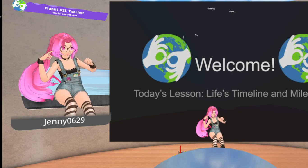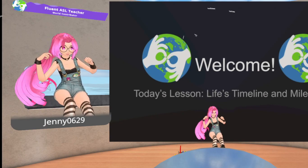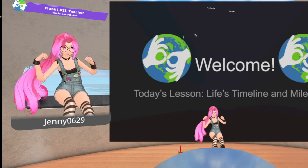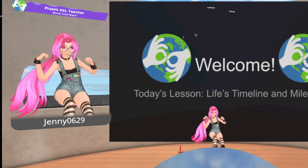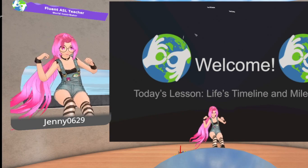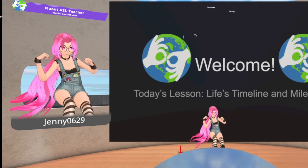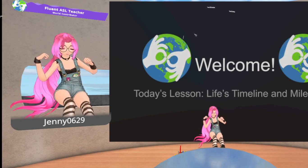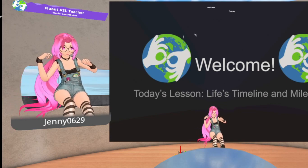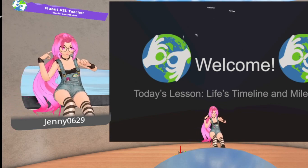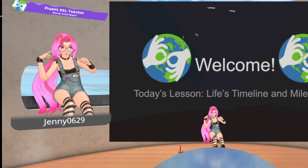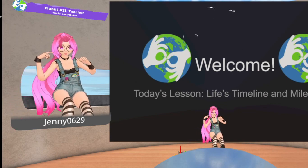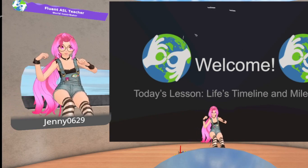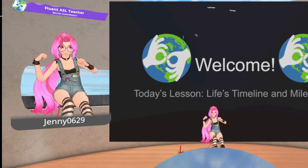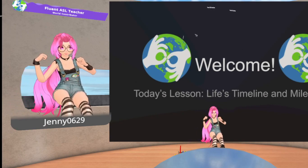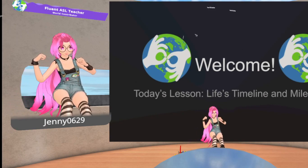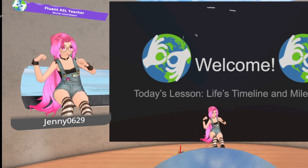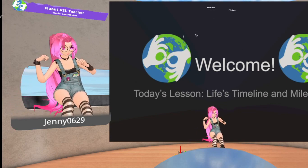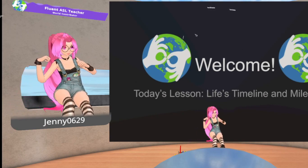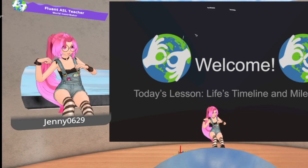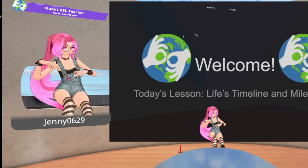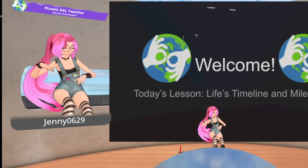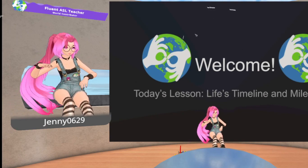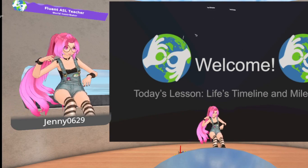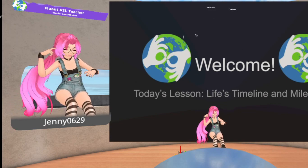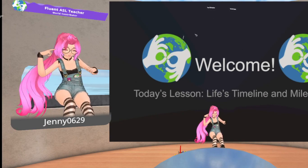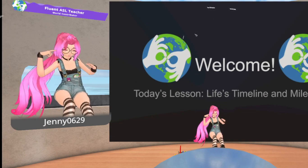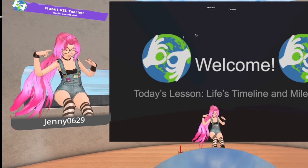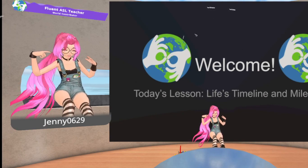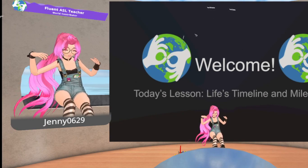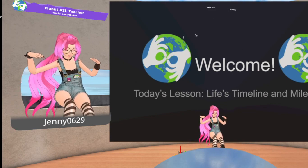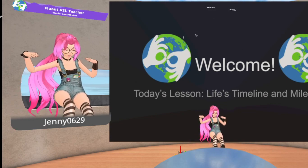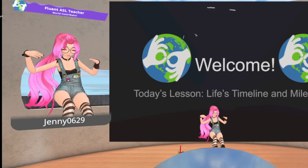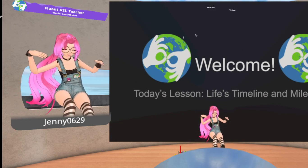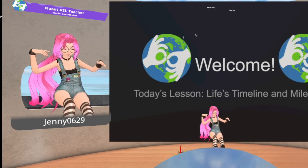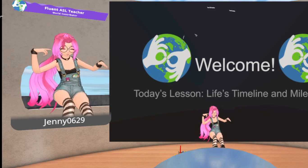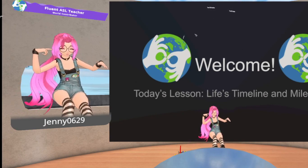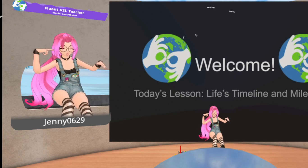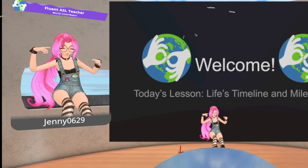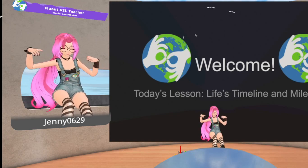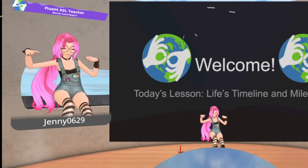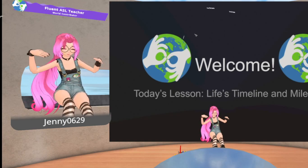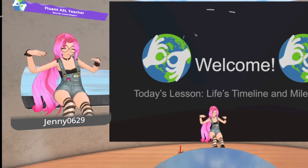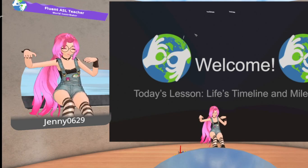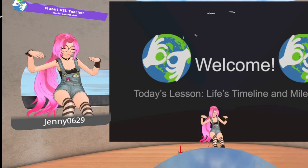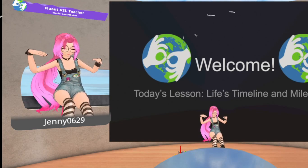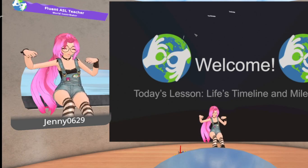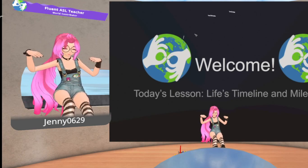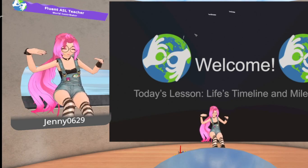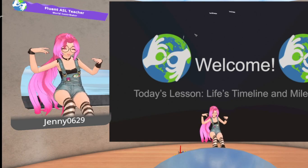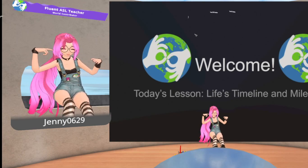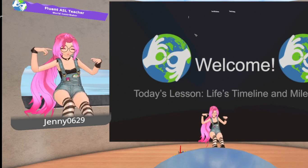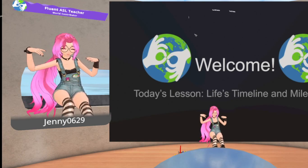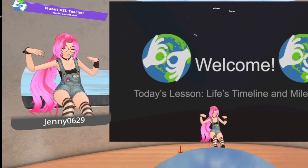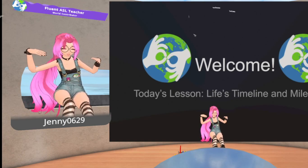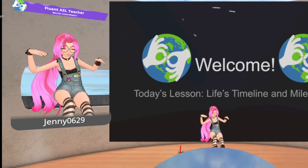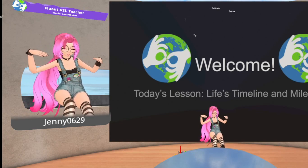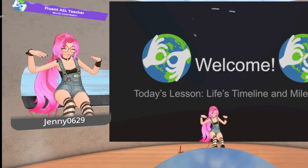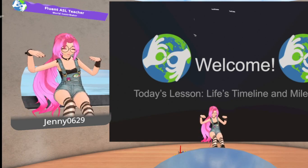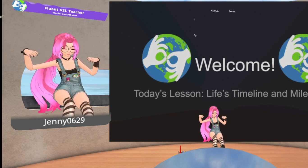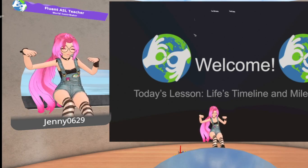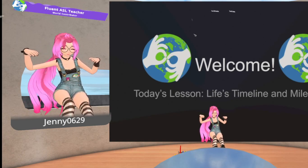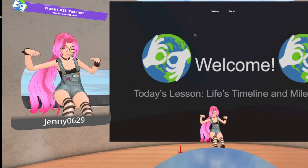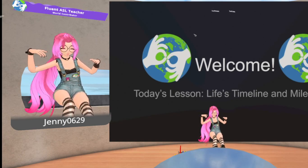But it's just interesting. Yeah. Loud. And then sound is open hand. Sound. Like that.